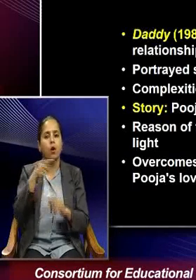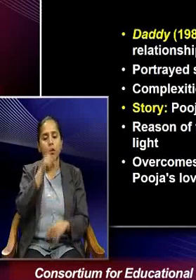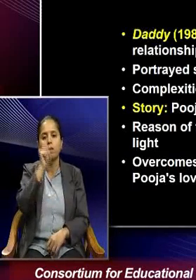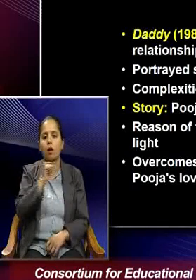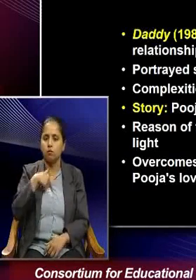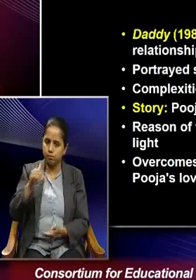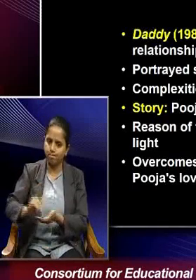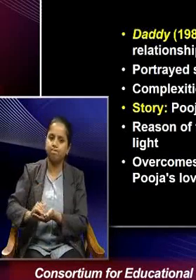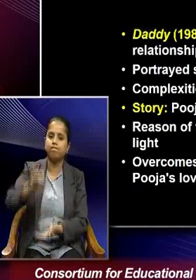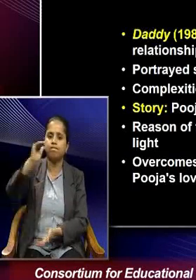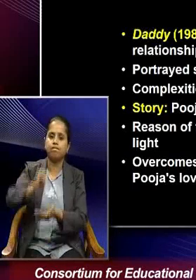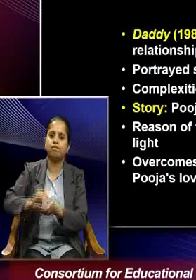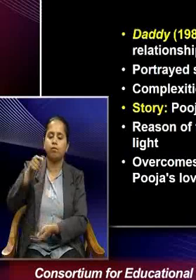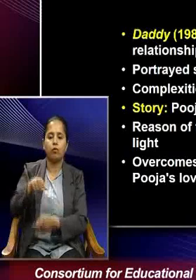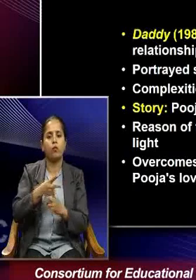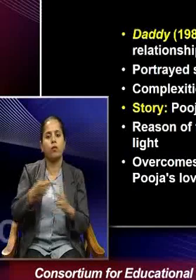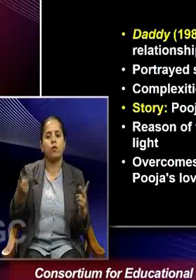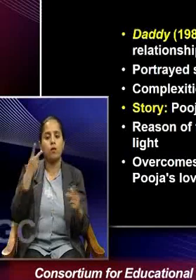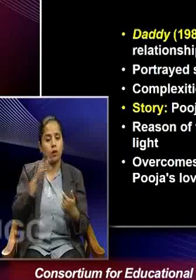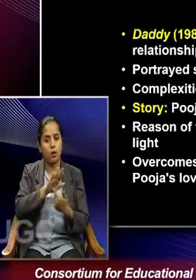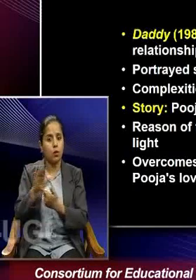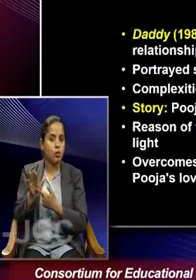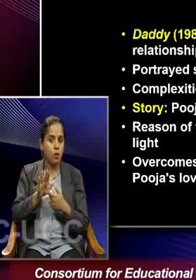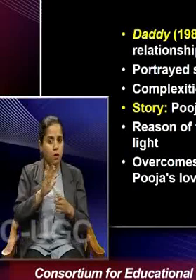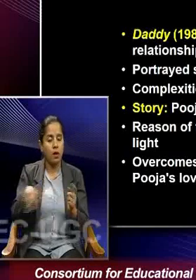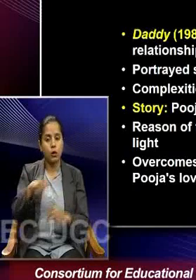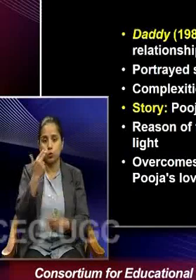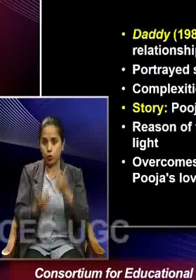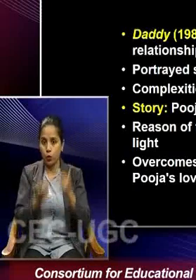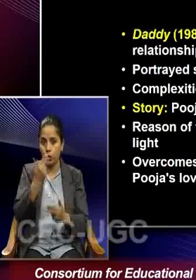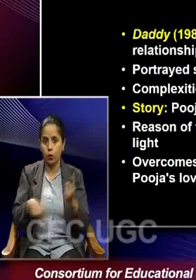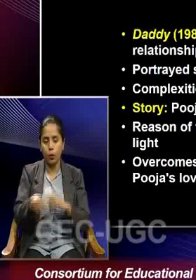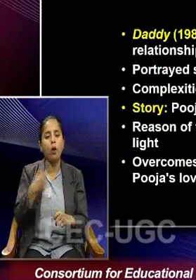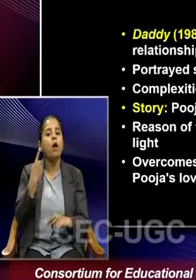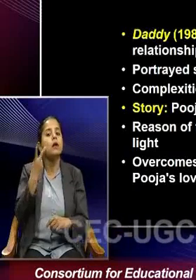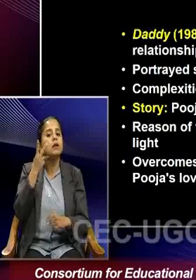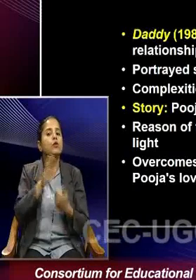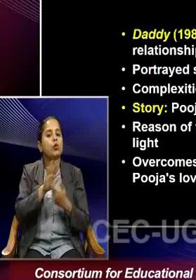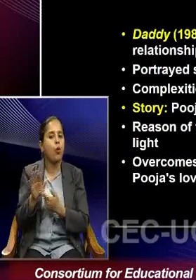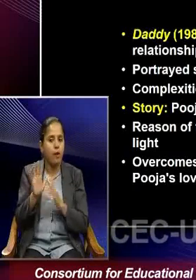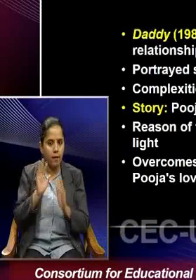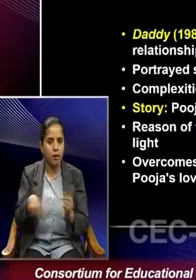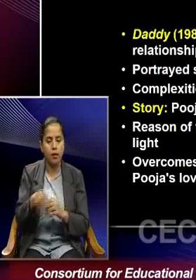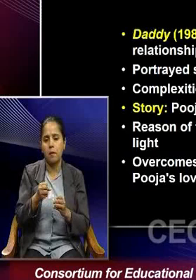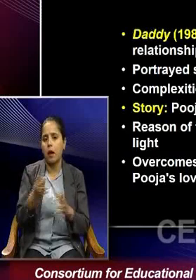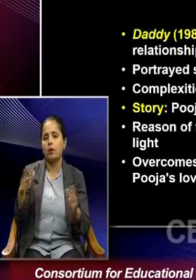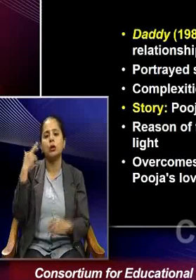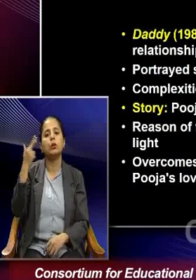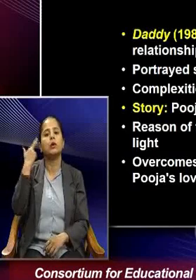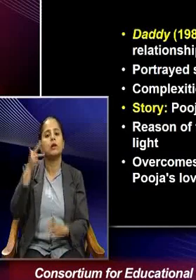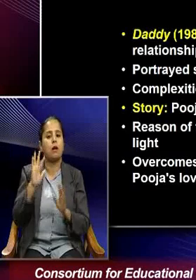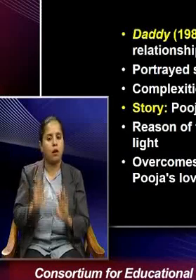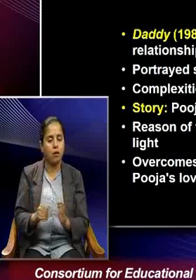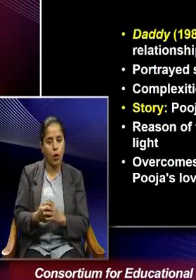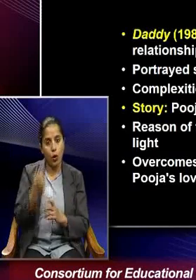and the various kinds of in the story it is also being shown that there are a number of reasons